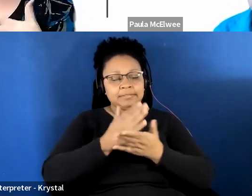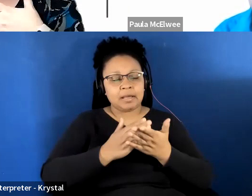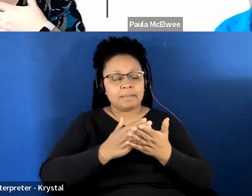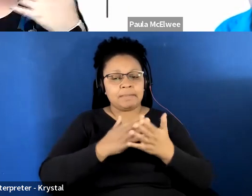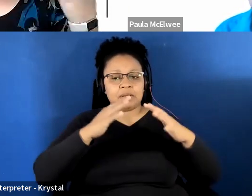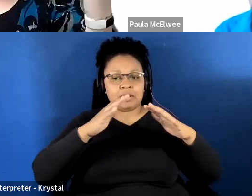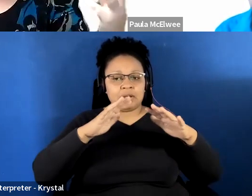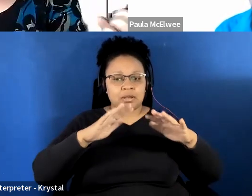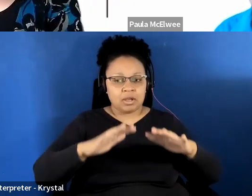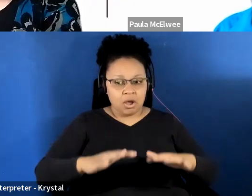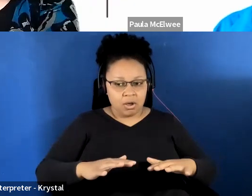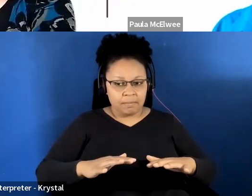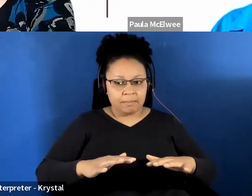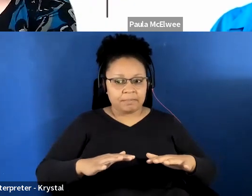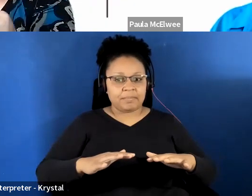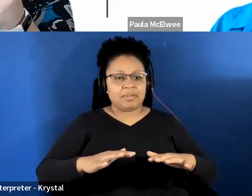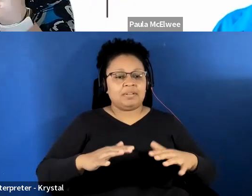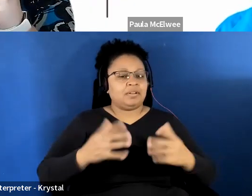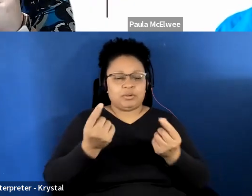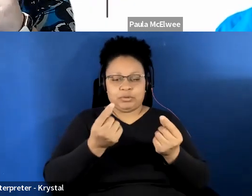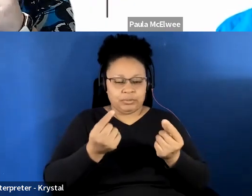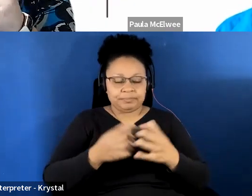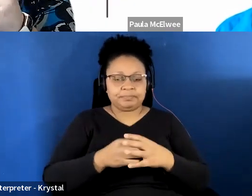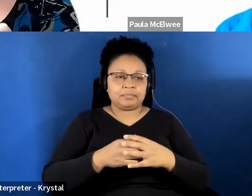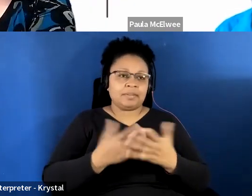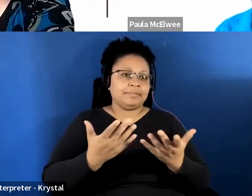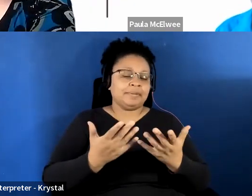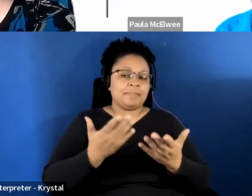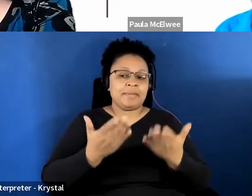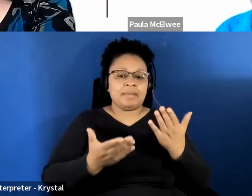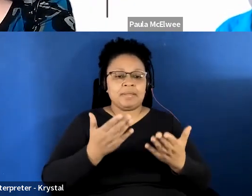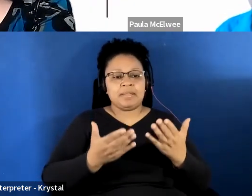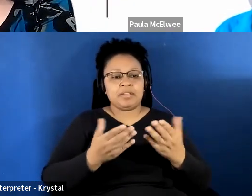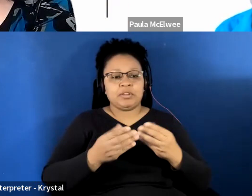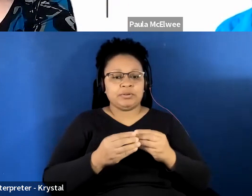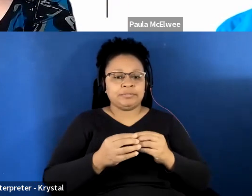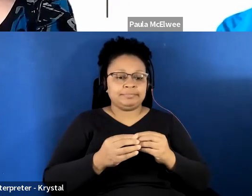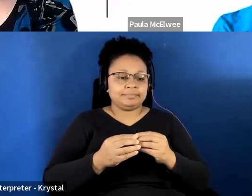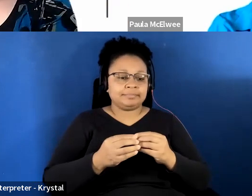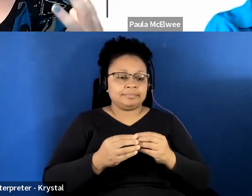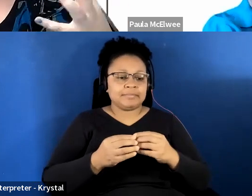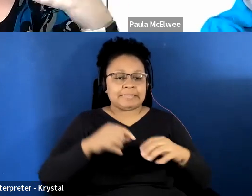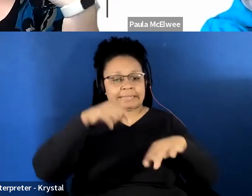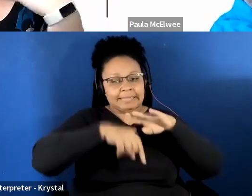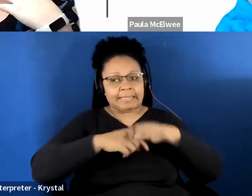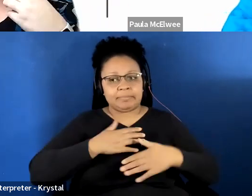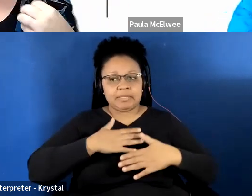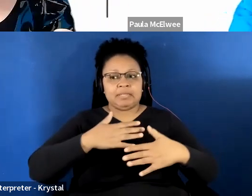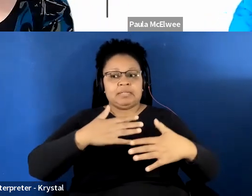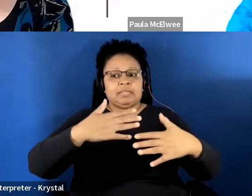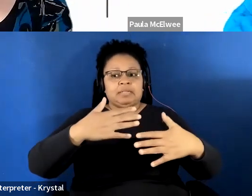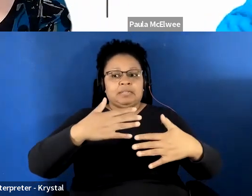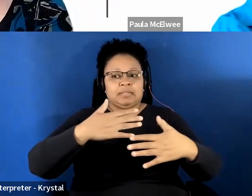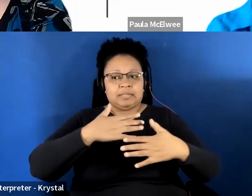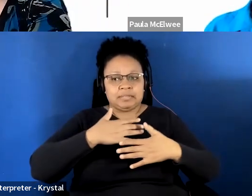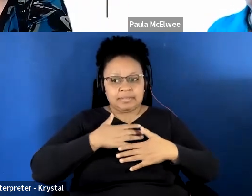and I'm like, okay, I'm deeply breathing, or I have a hair tie and I'm fidgeting with it. I twiddle my thumbs. I shouldn't,